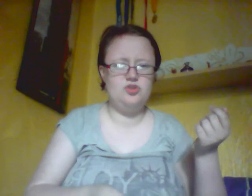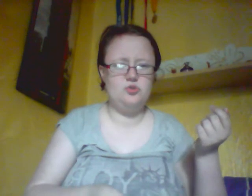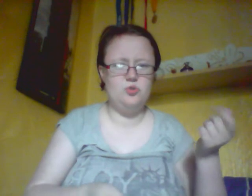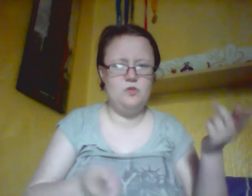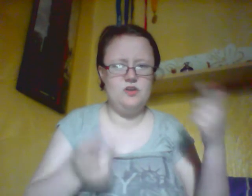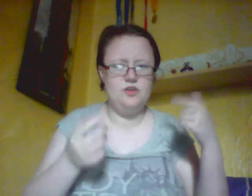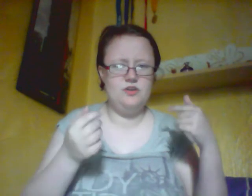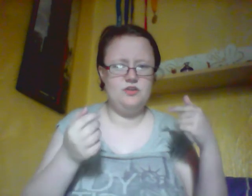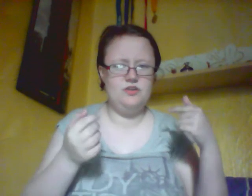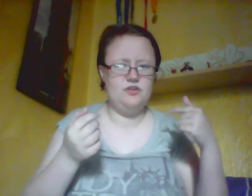so that